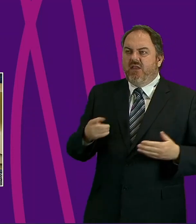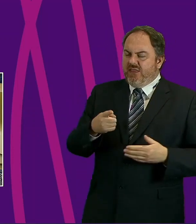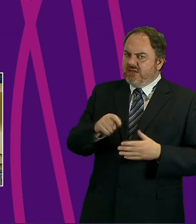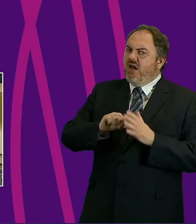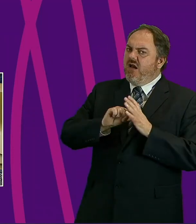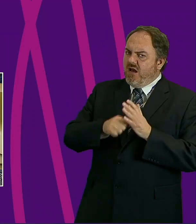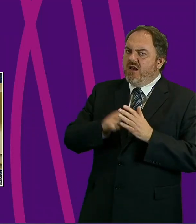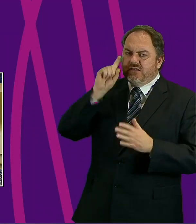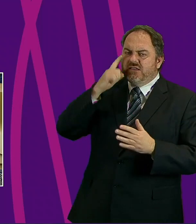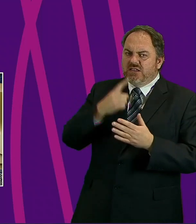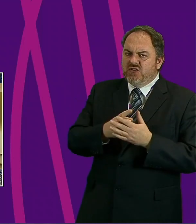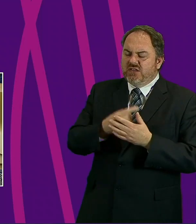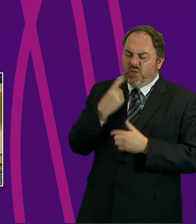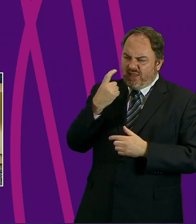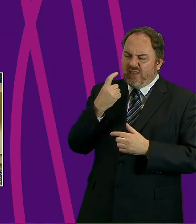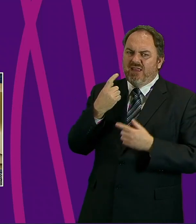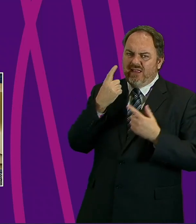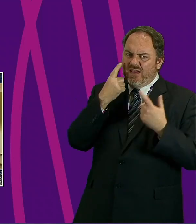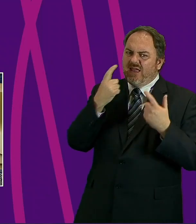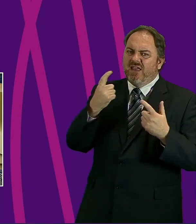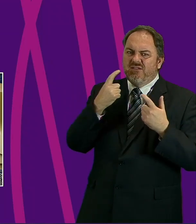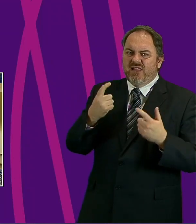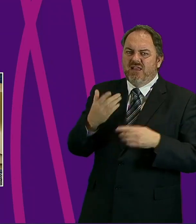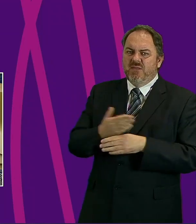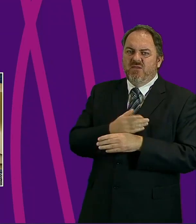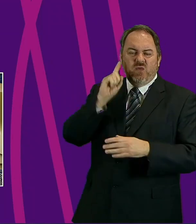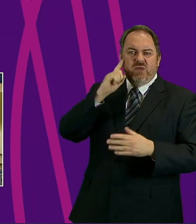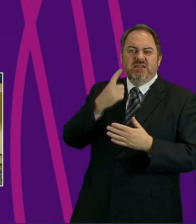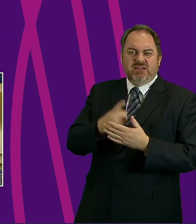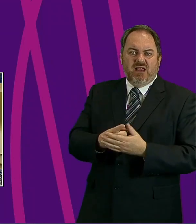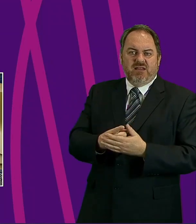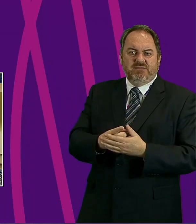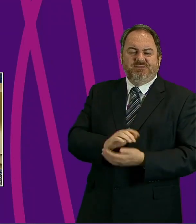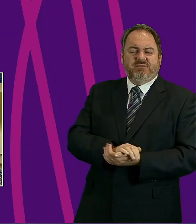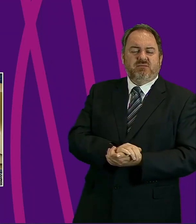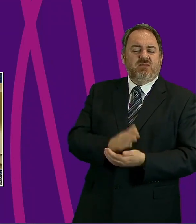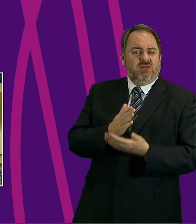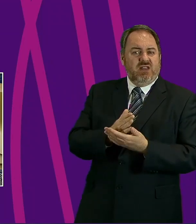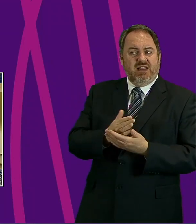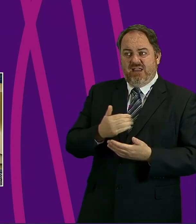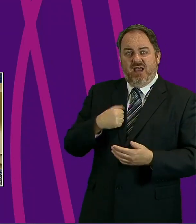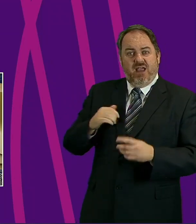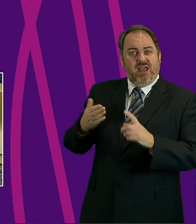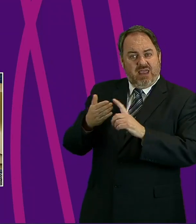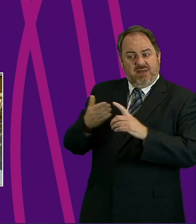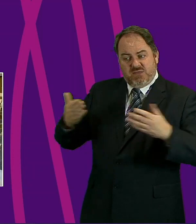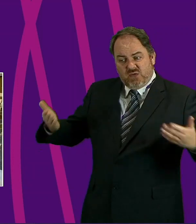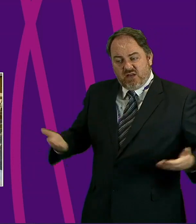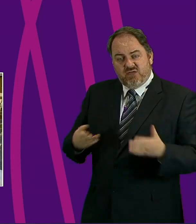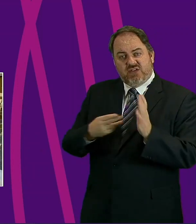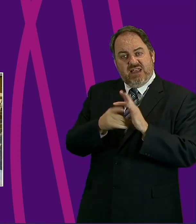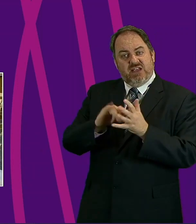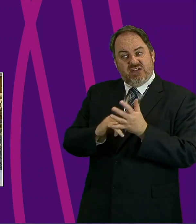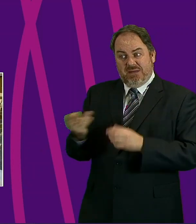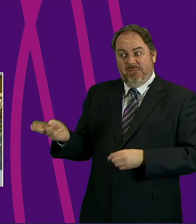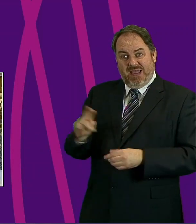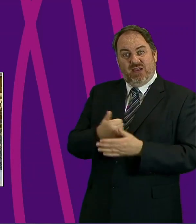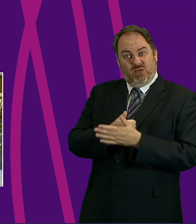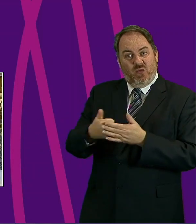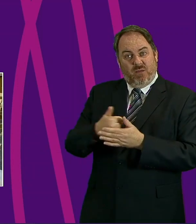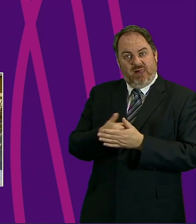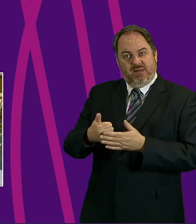right now at all. And as soon as we can safely do so, we want to get the NHS operating as normal. James Kelly, to be